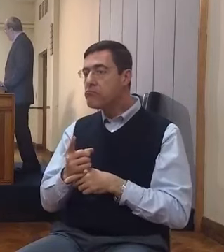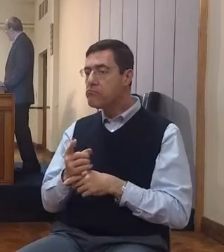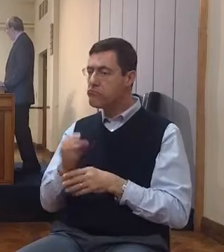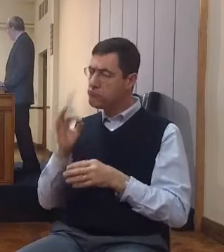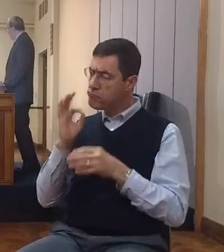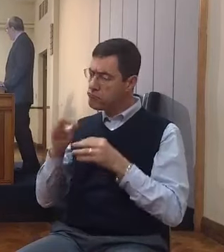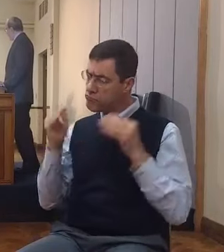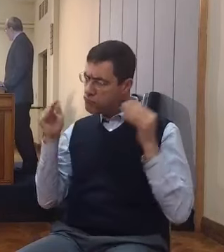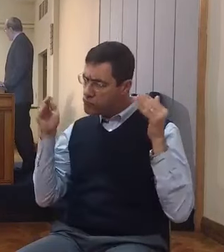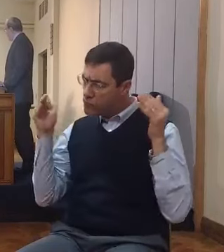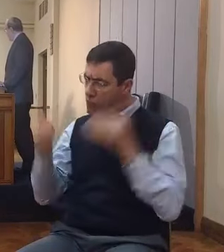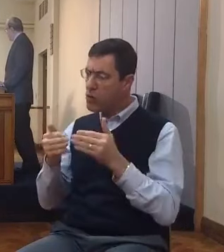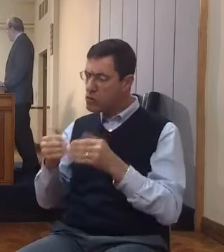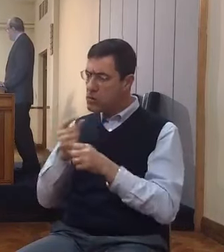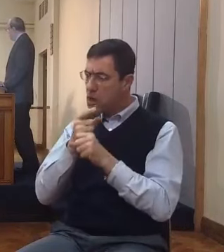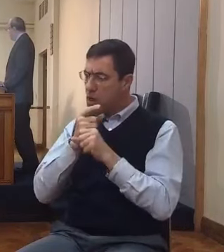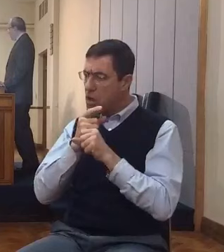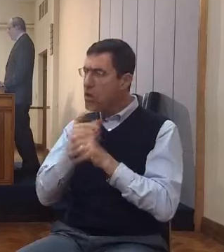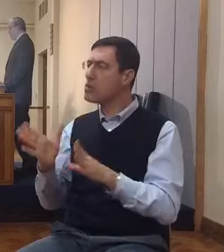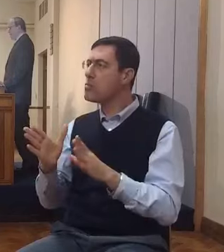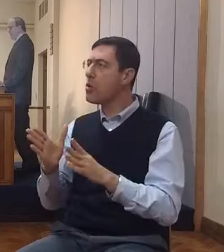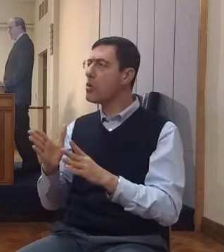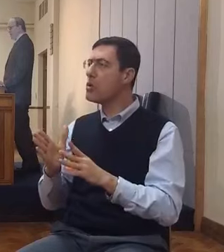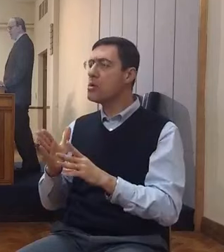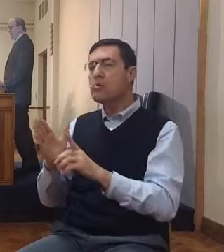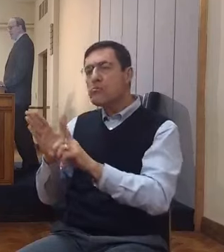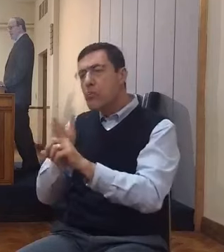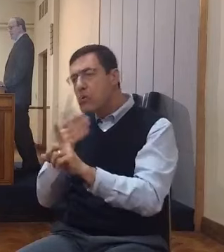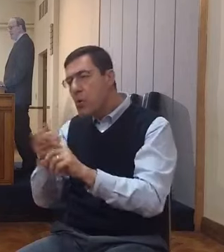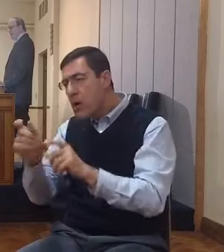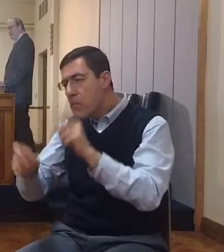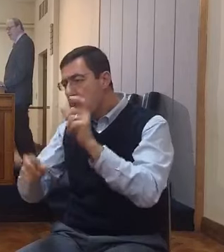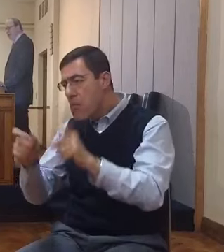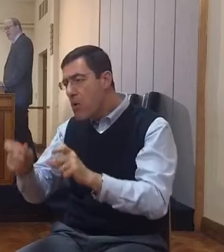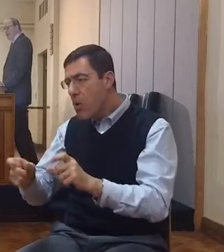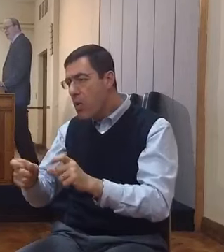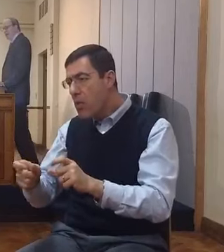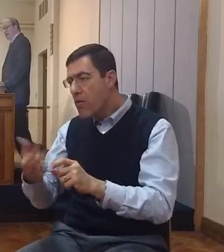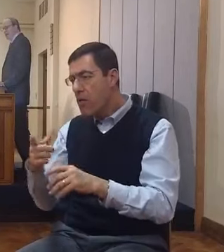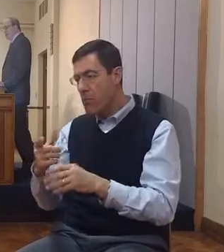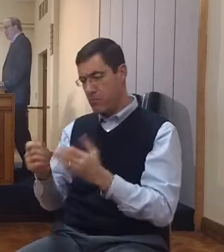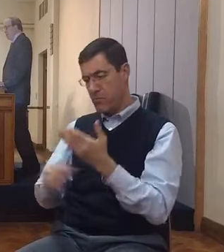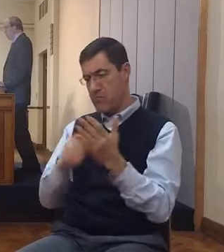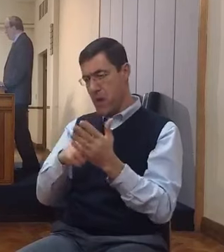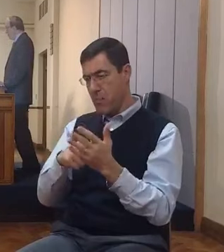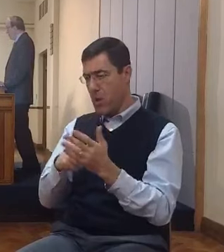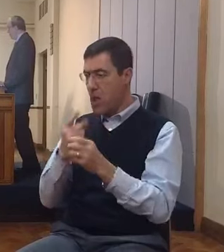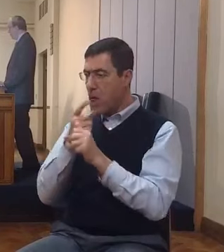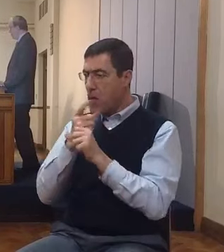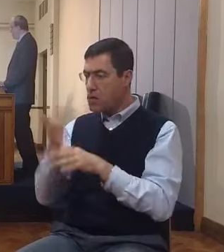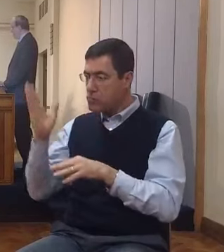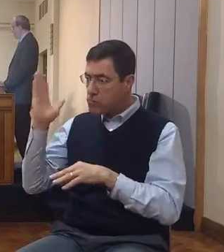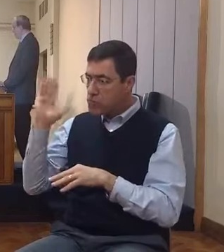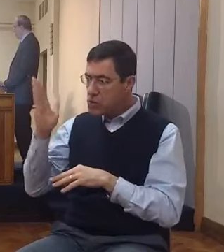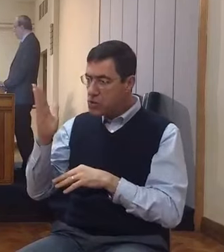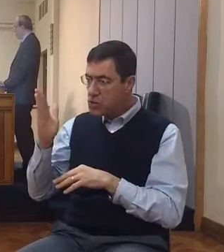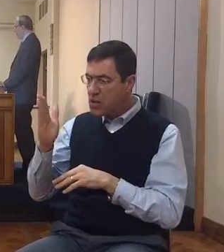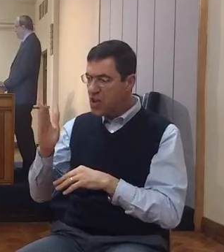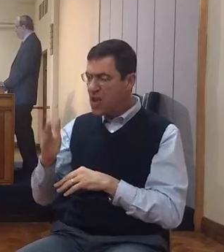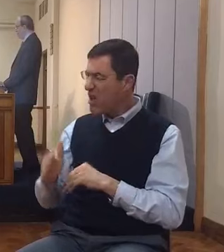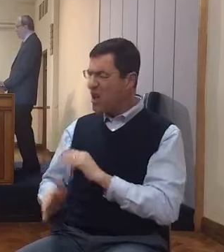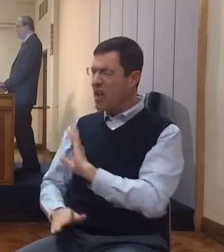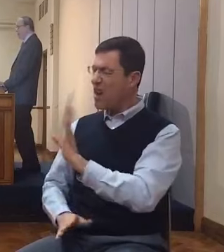persuasive, dedicated gospel sermon. We don't want to do that. Woe is unto me, says